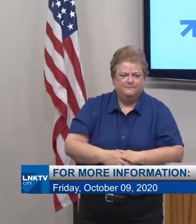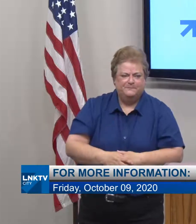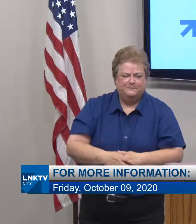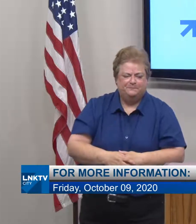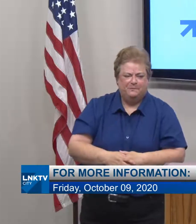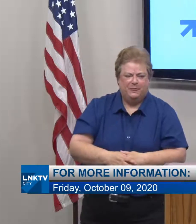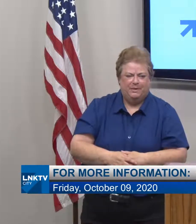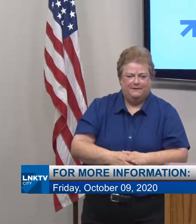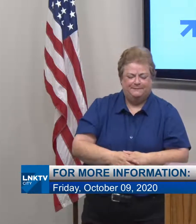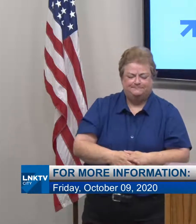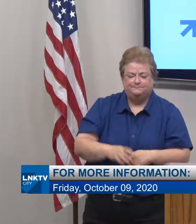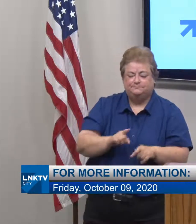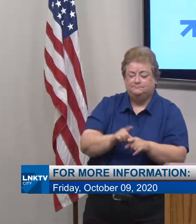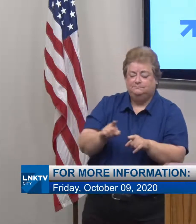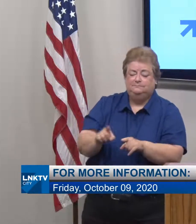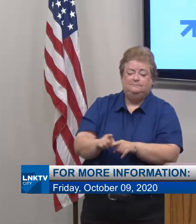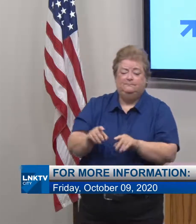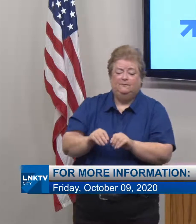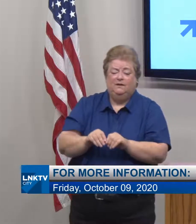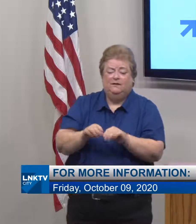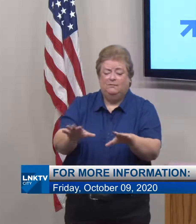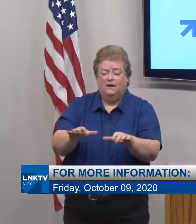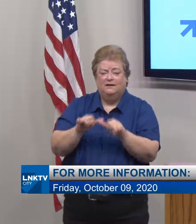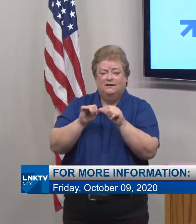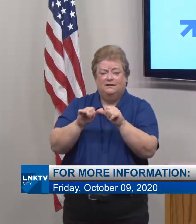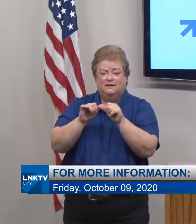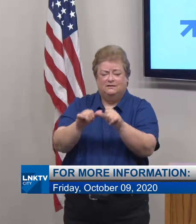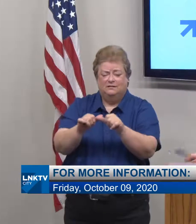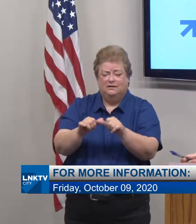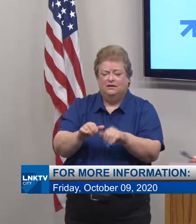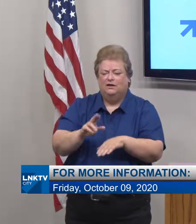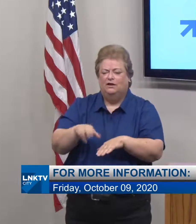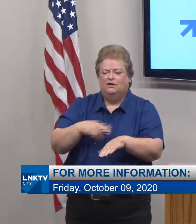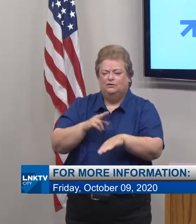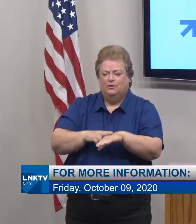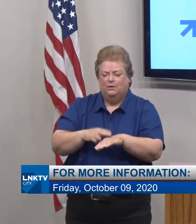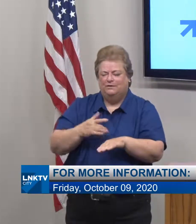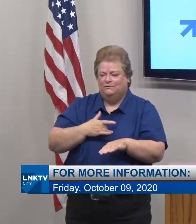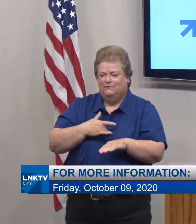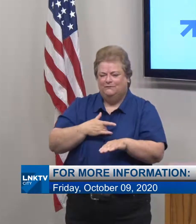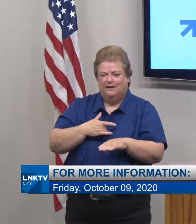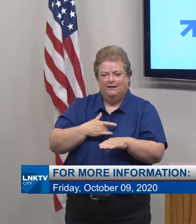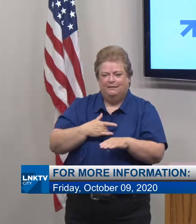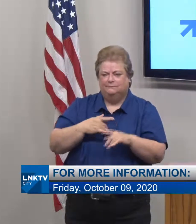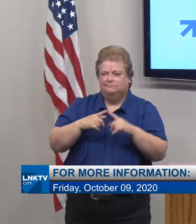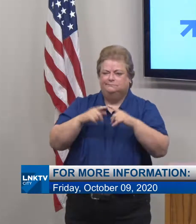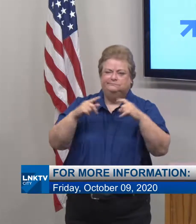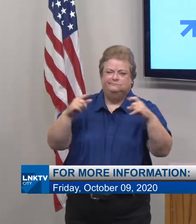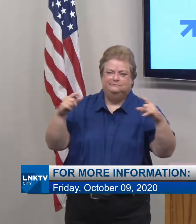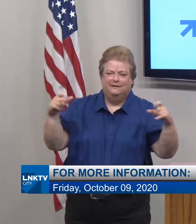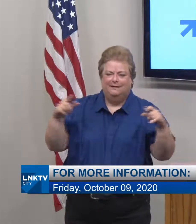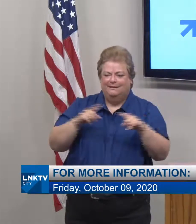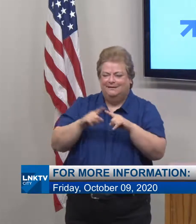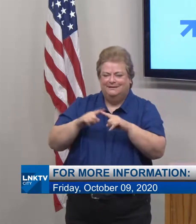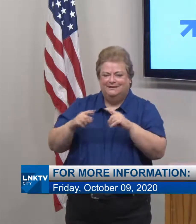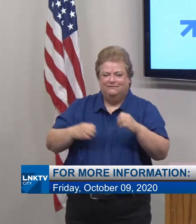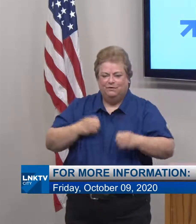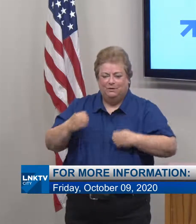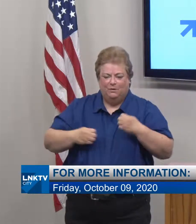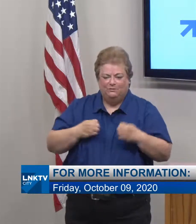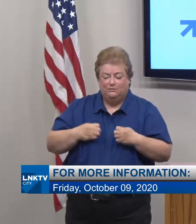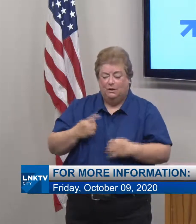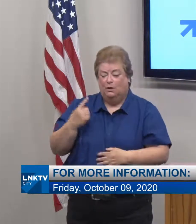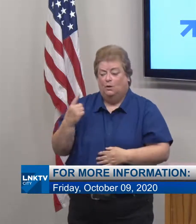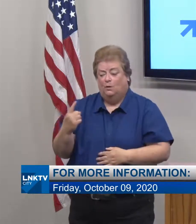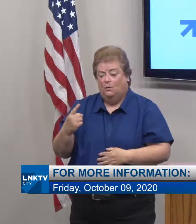As the pandemic continues, it is, of course, normal to feel a range of emotions, and among them include